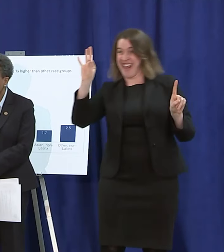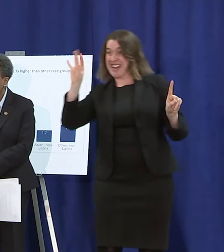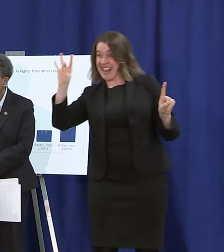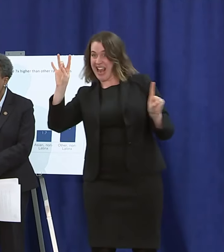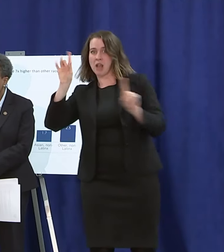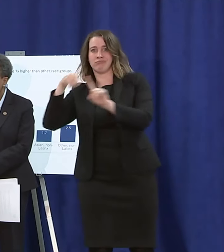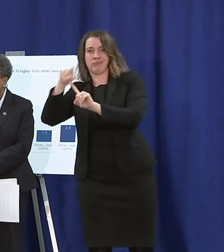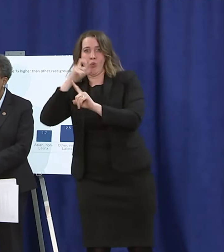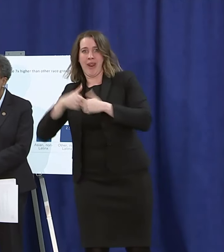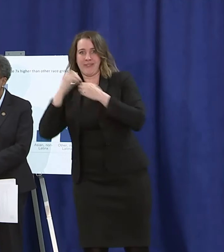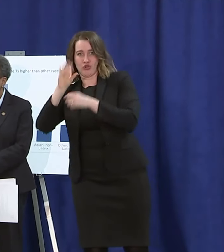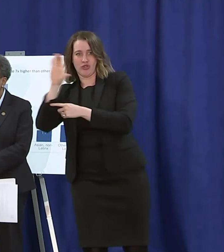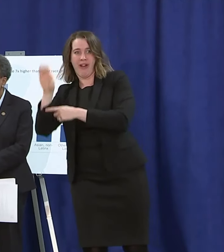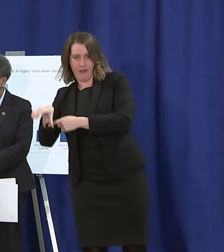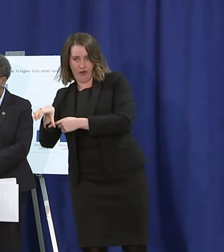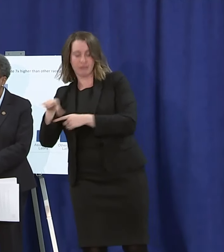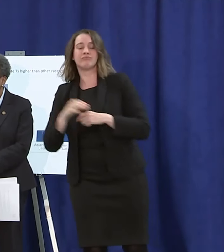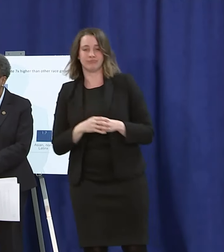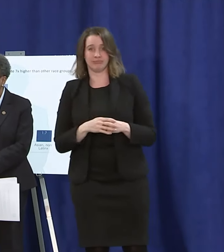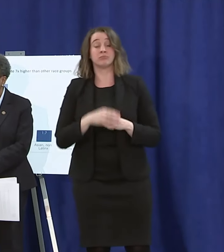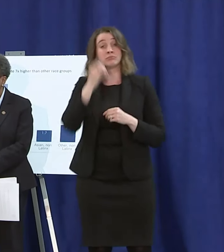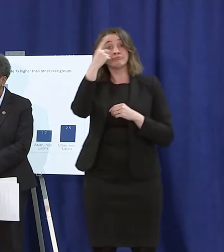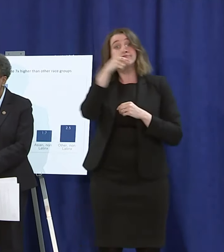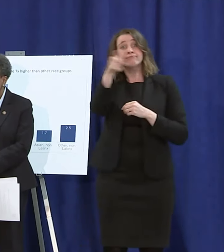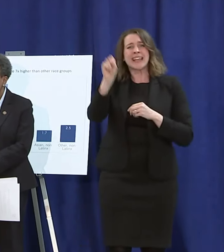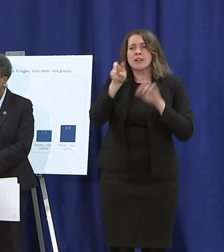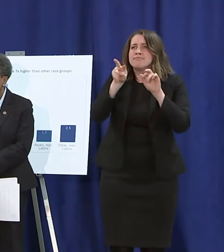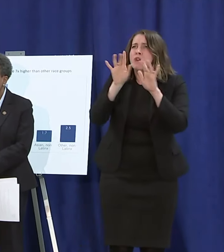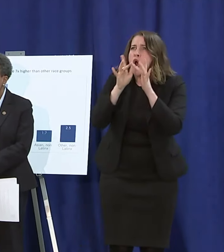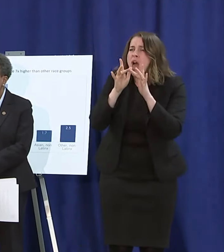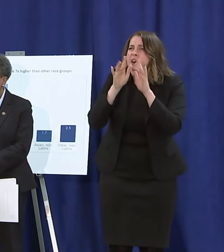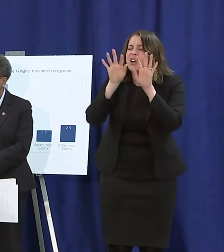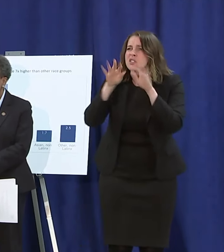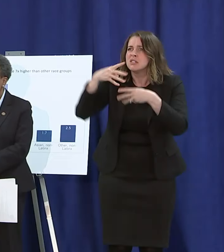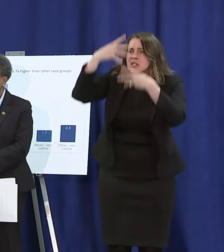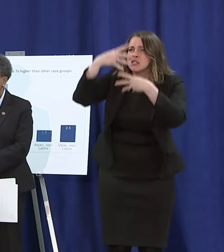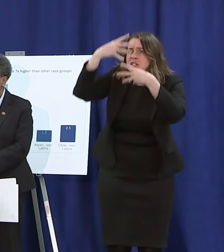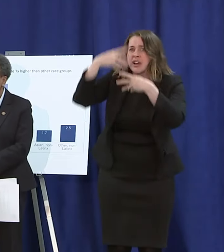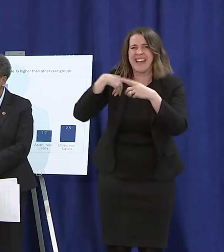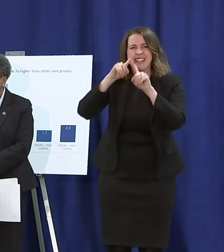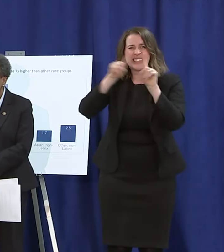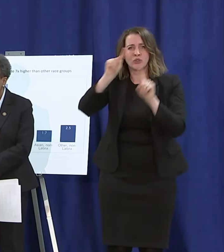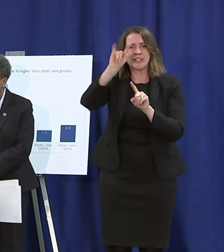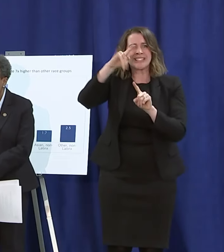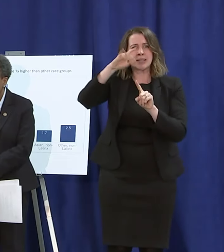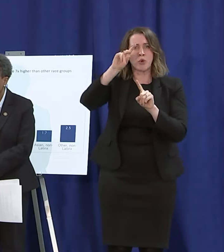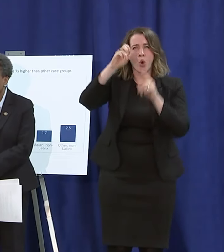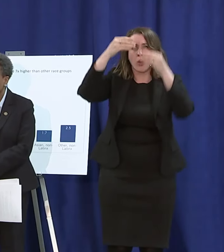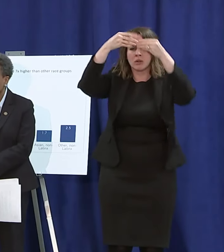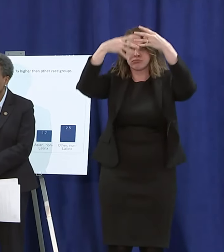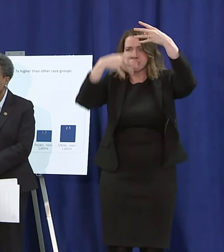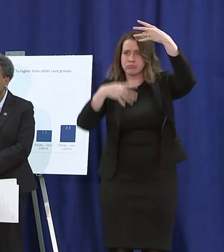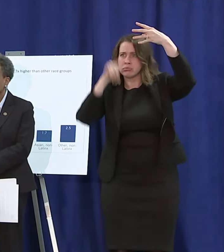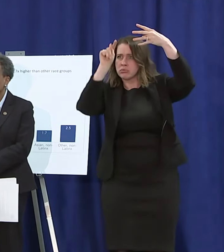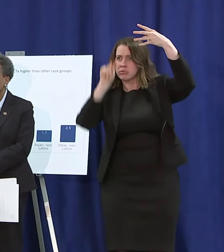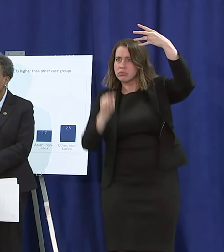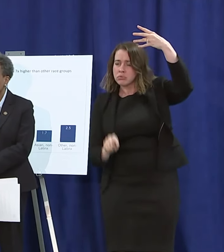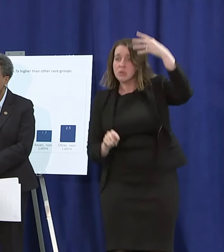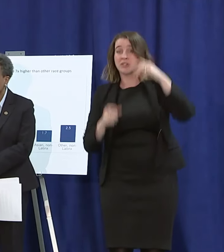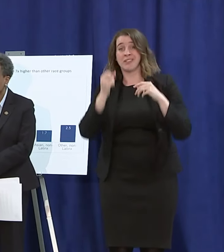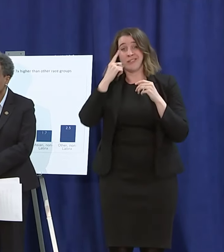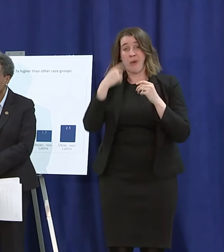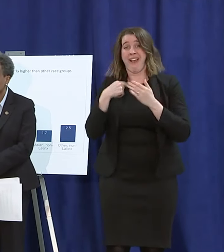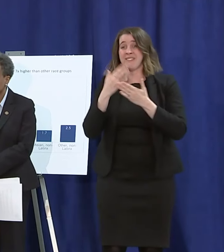residents. All along online, you've been able to see that we have cases in every zip code. We have cases in children less than 1